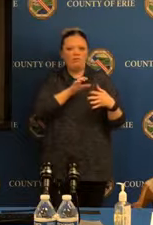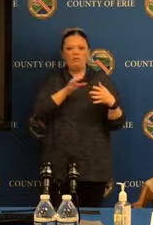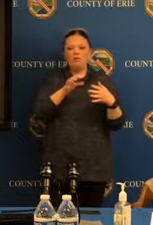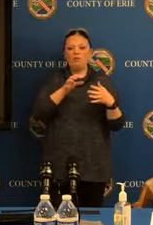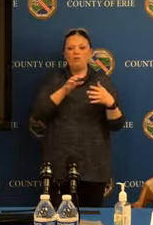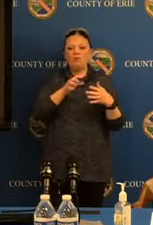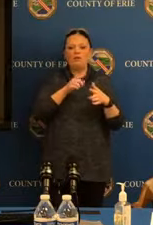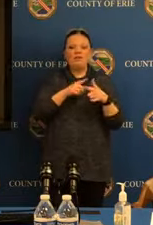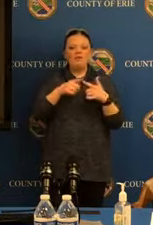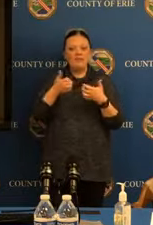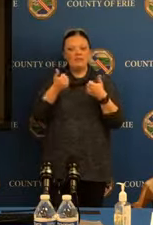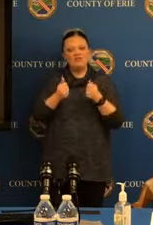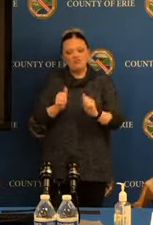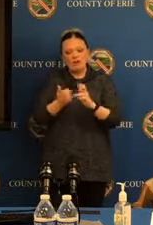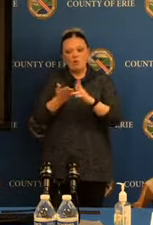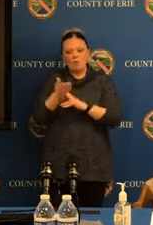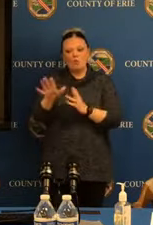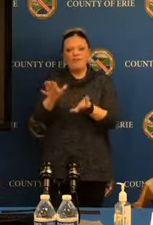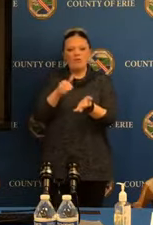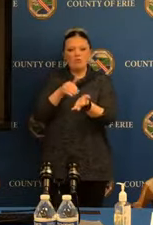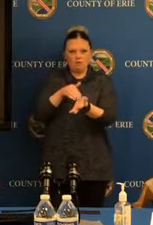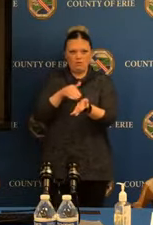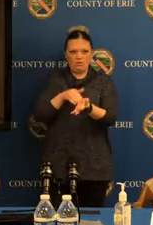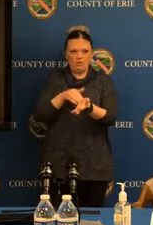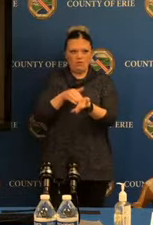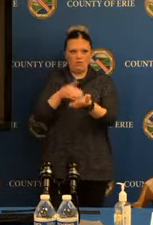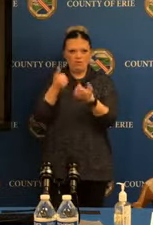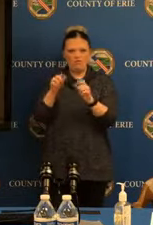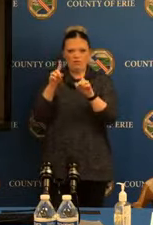to go through their primary care provider to get a test by